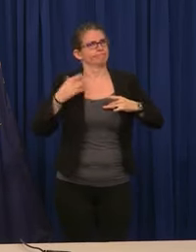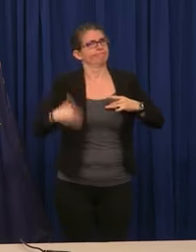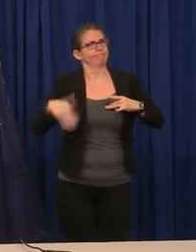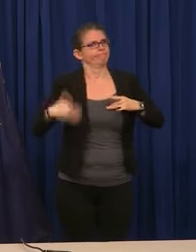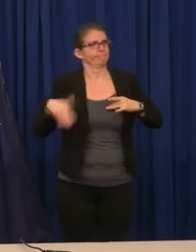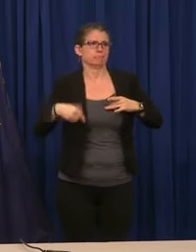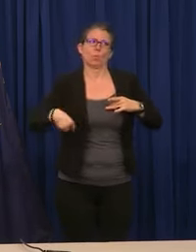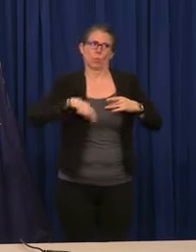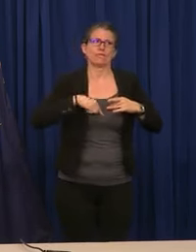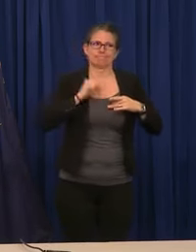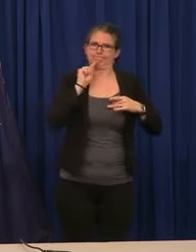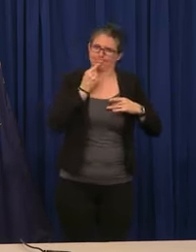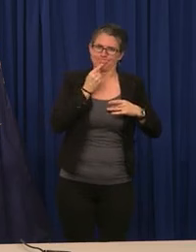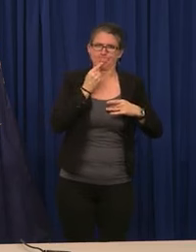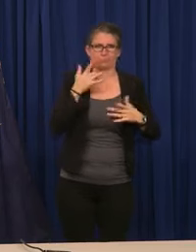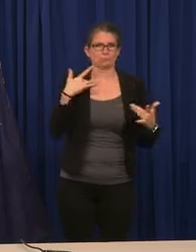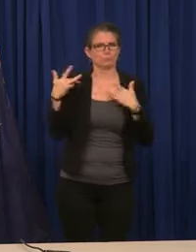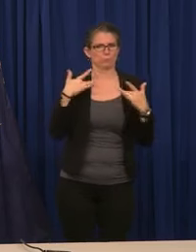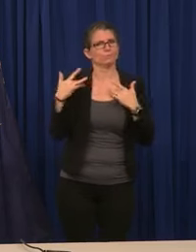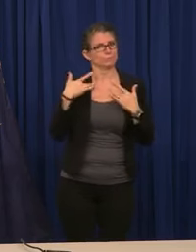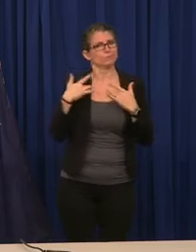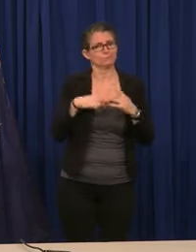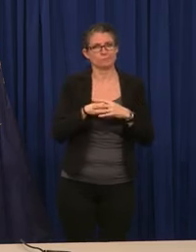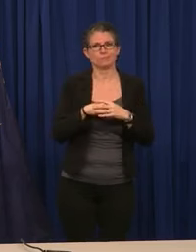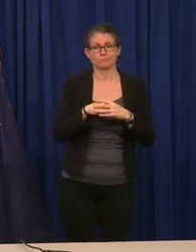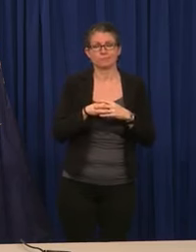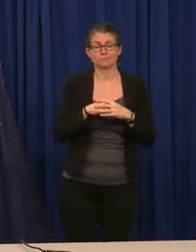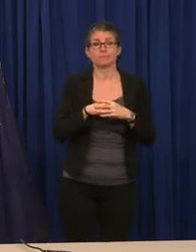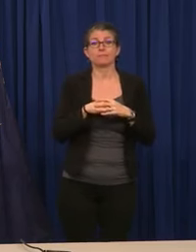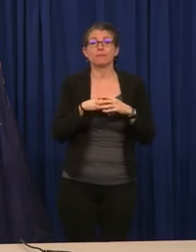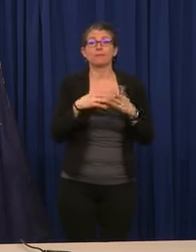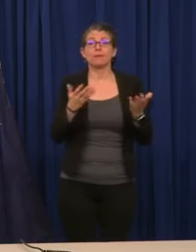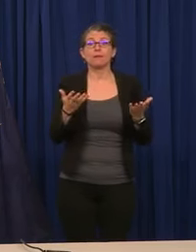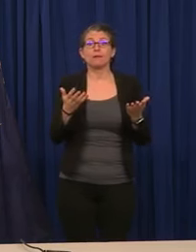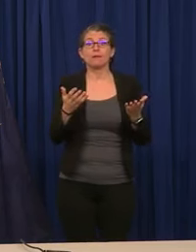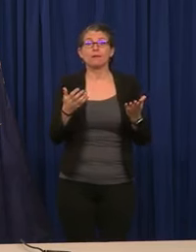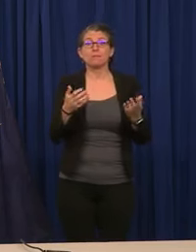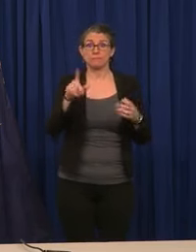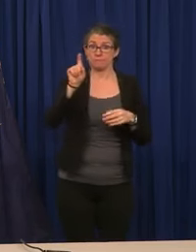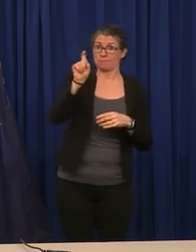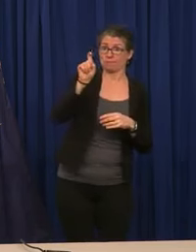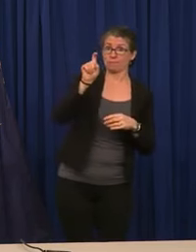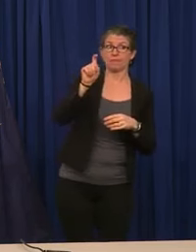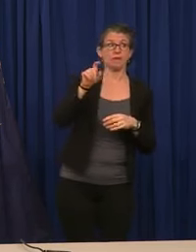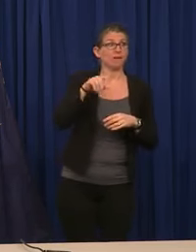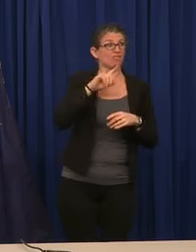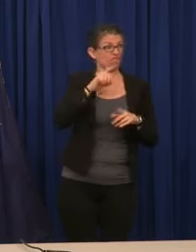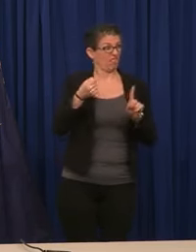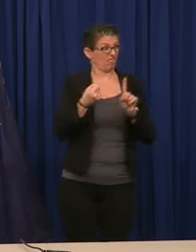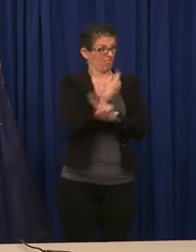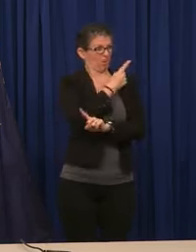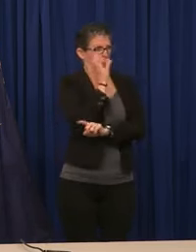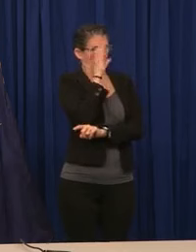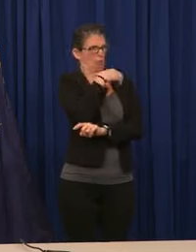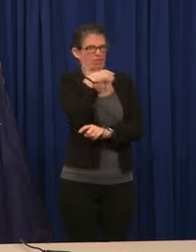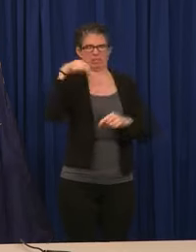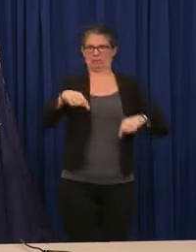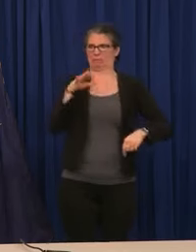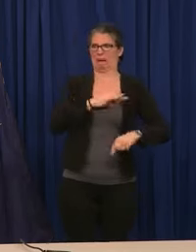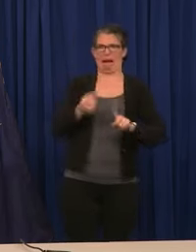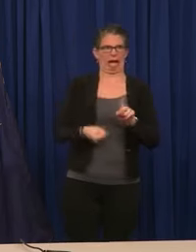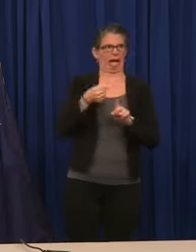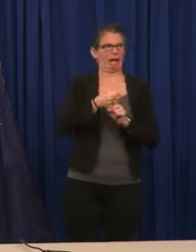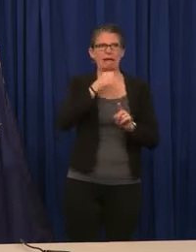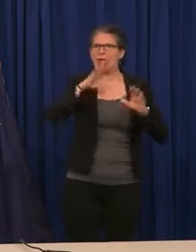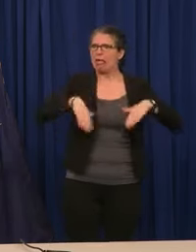largely consistent with what we've seen in other states at their when they were at the same point in their experience as we